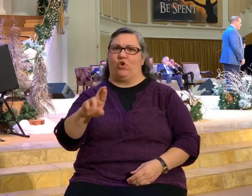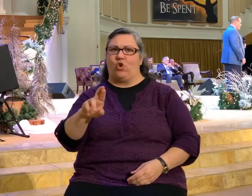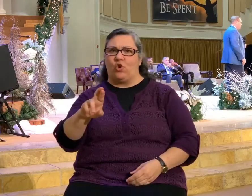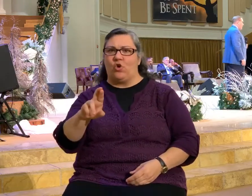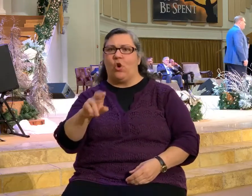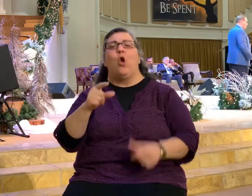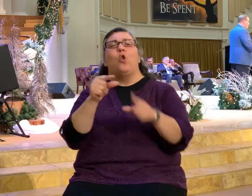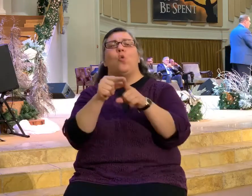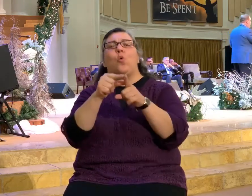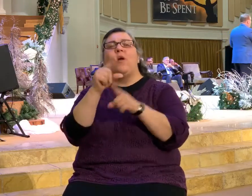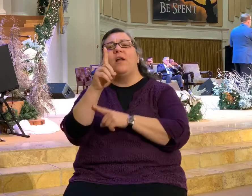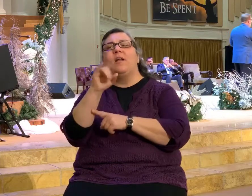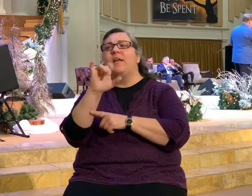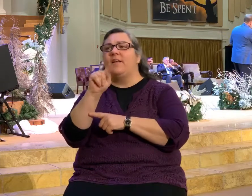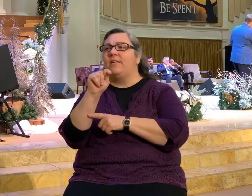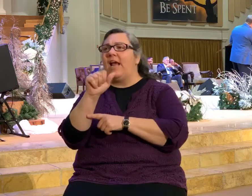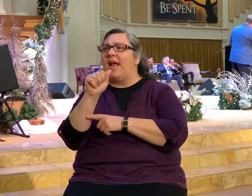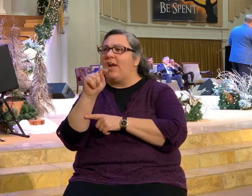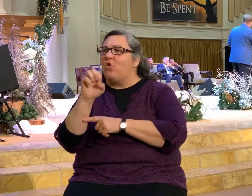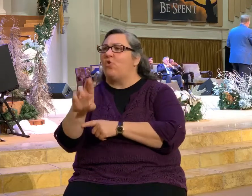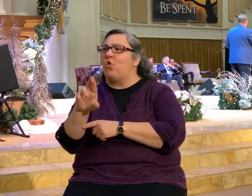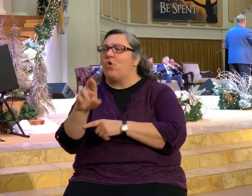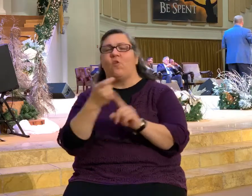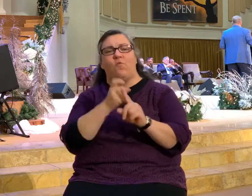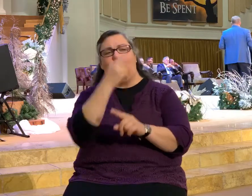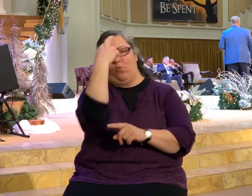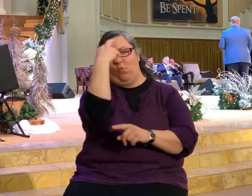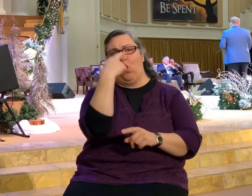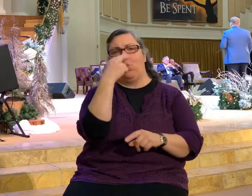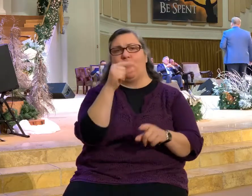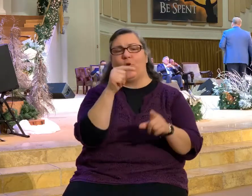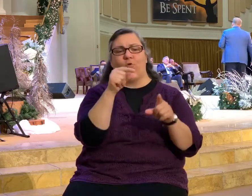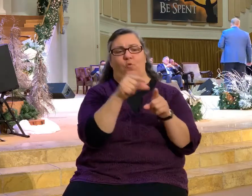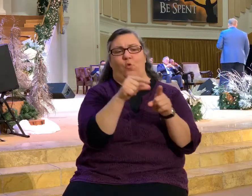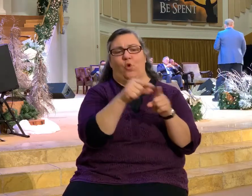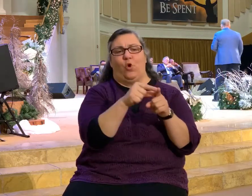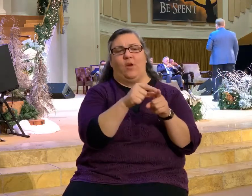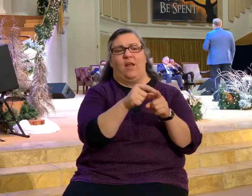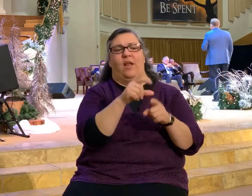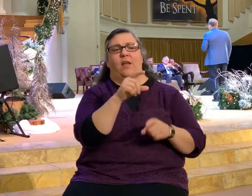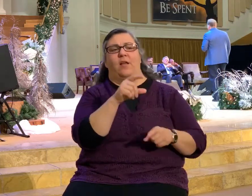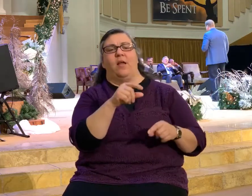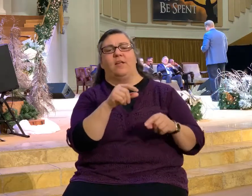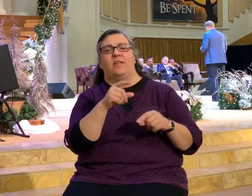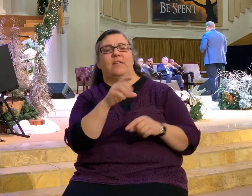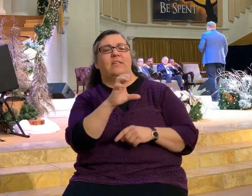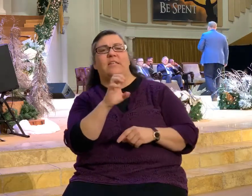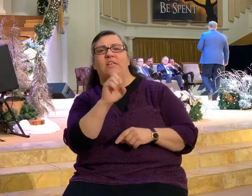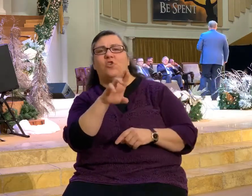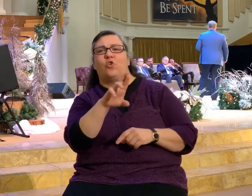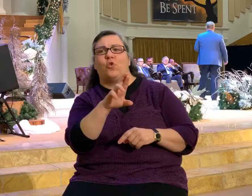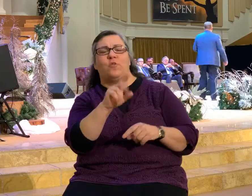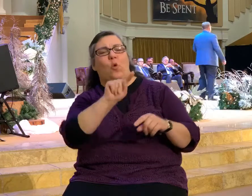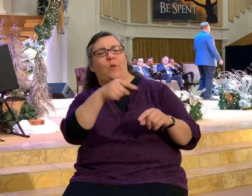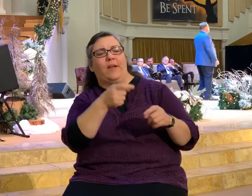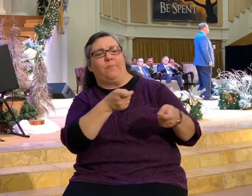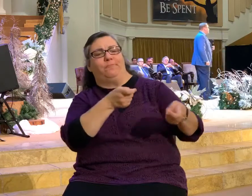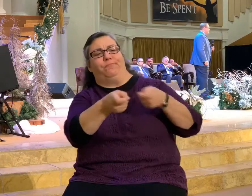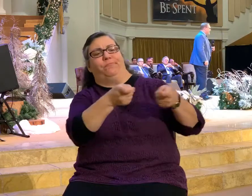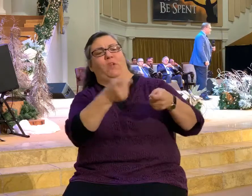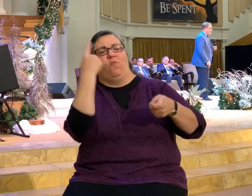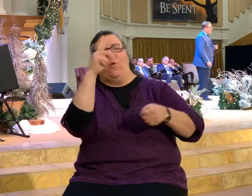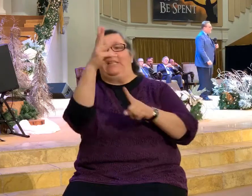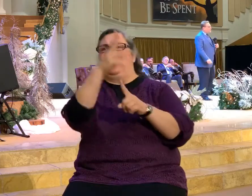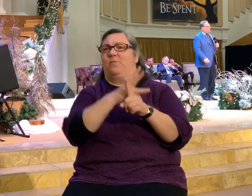dictator actually comes from the Roman term. A dictator was only a dictator for 6 months. That's why Julius Caesar